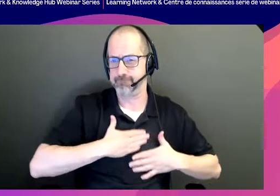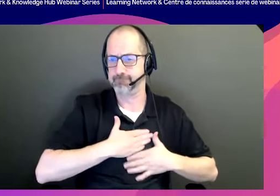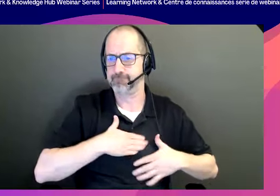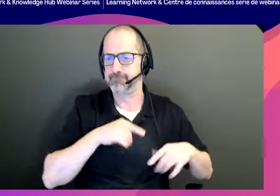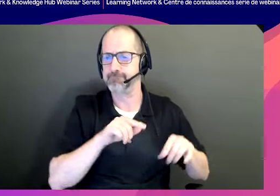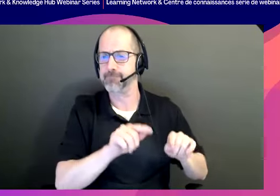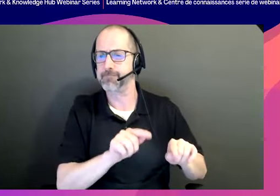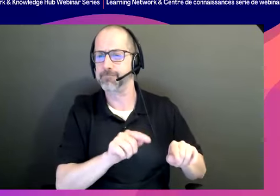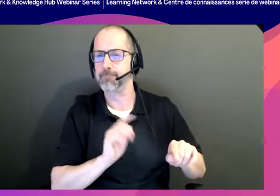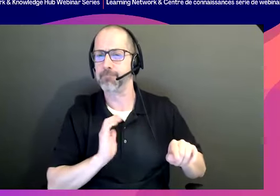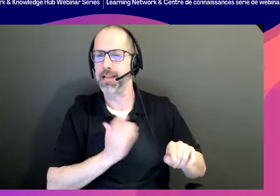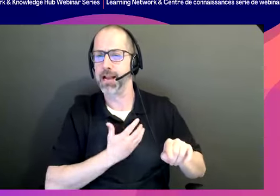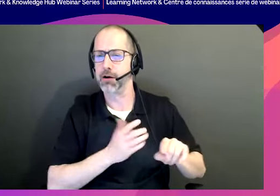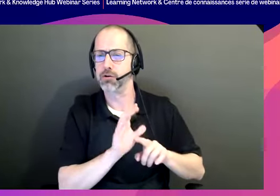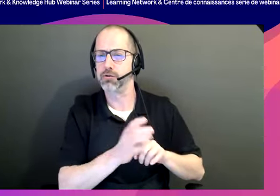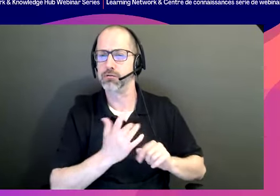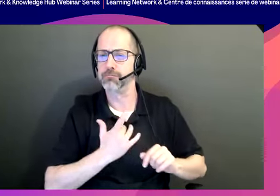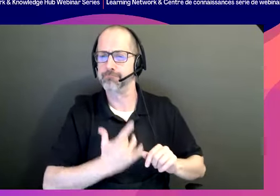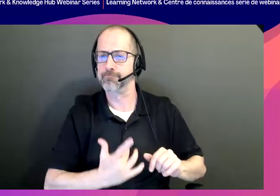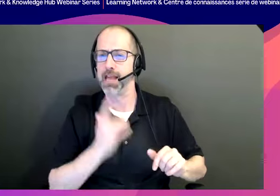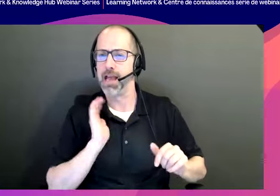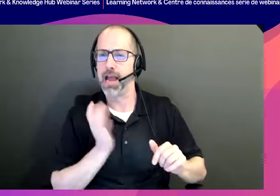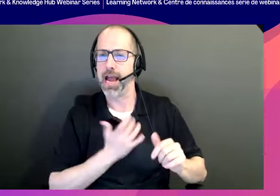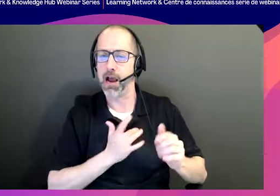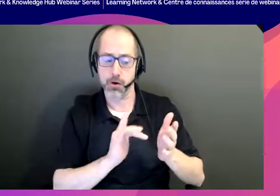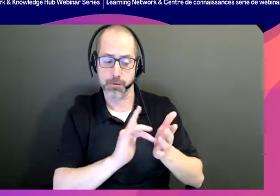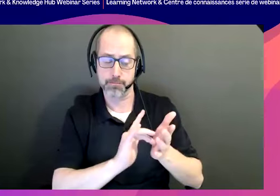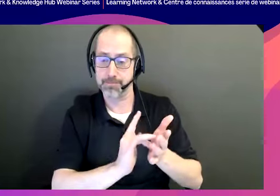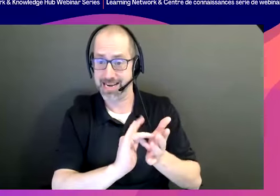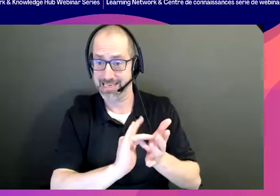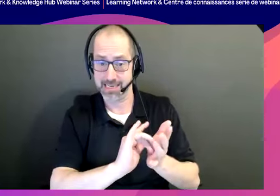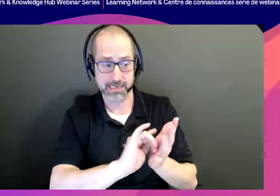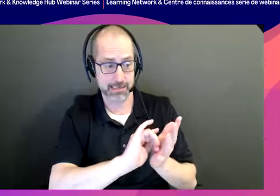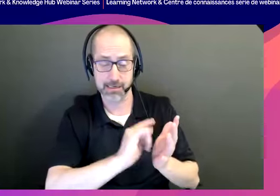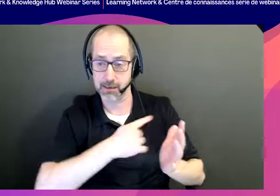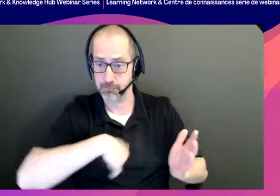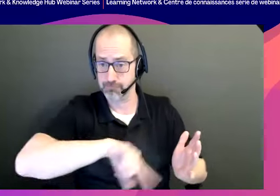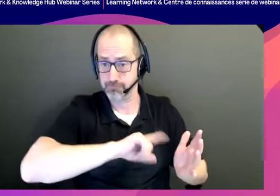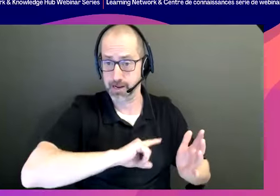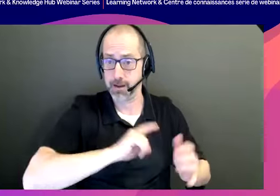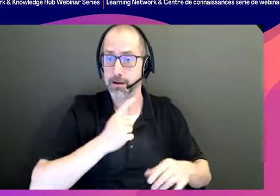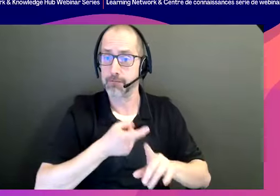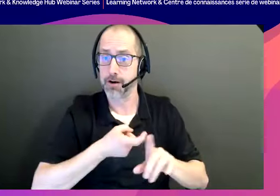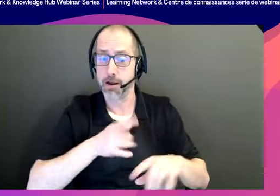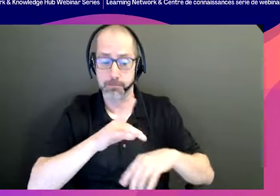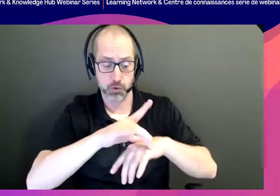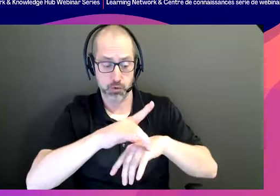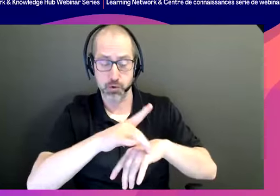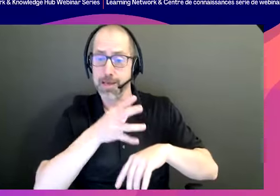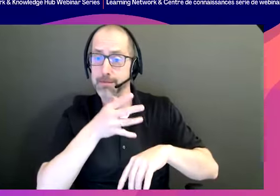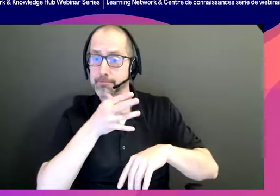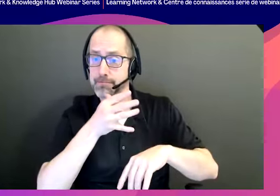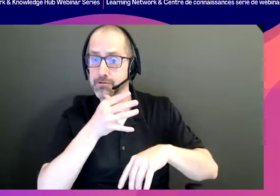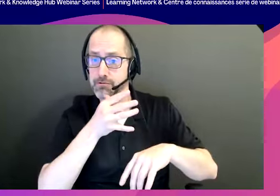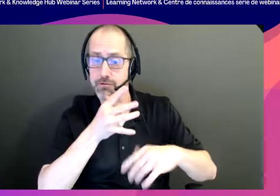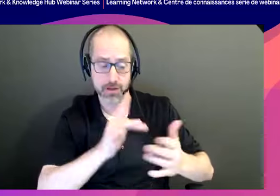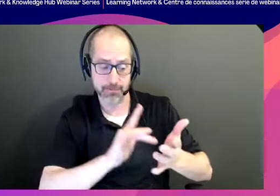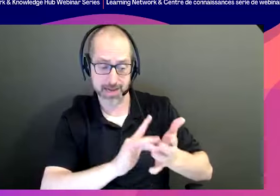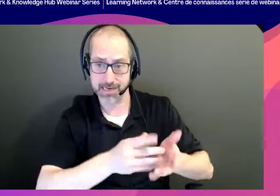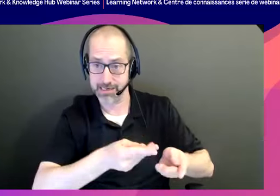is we talk to our medicines, whatever medicine that comes from Mother Earth. We talk to it to amplify it,